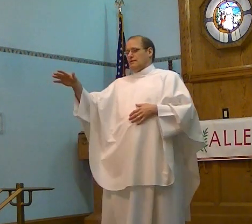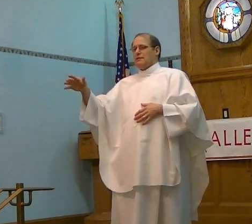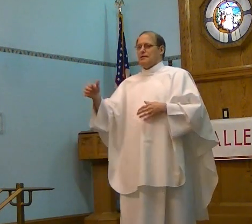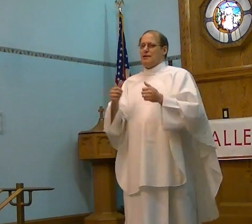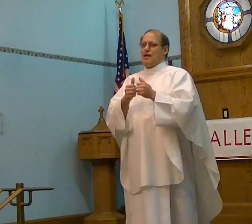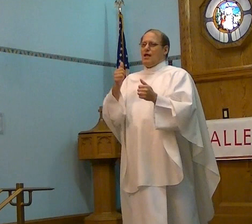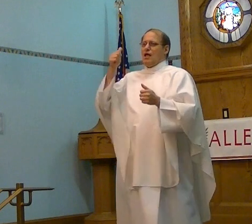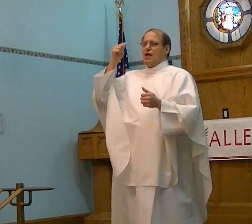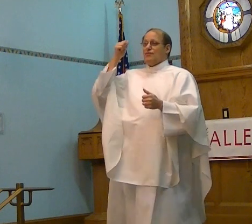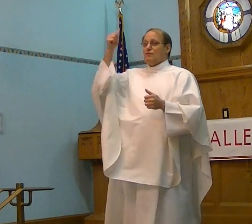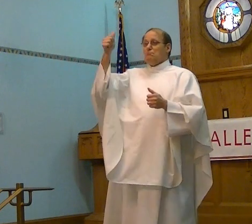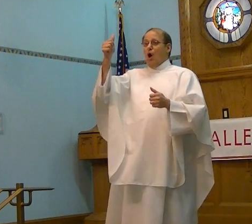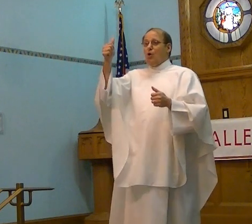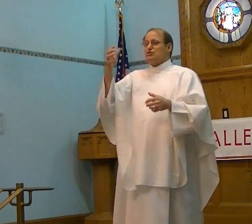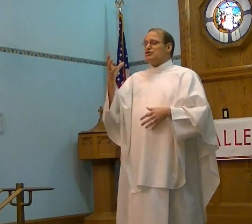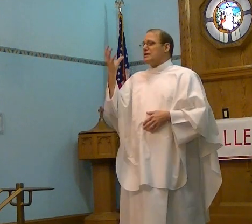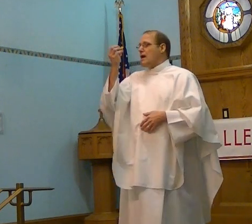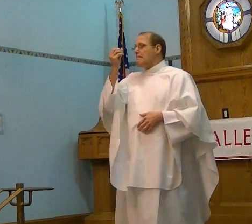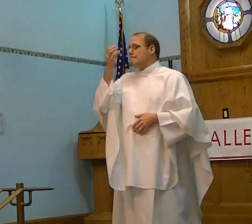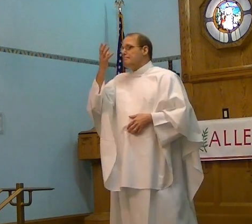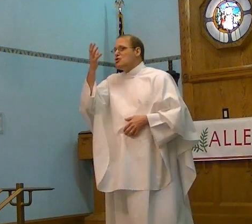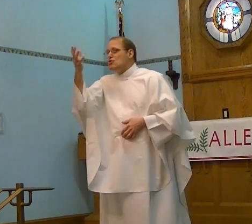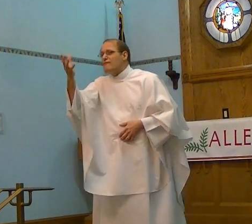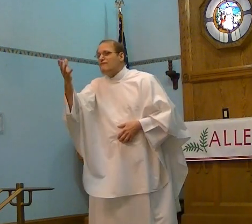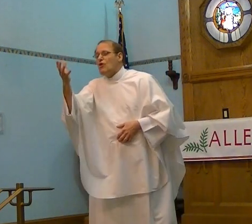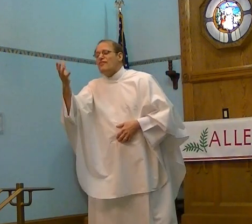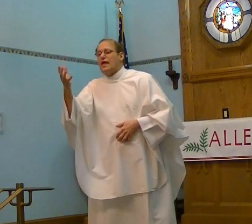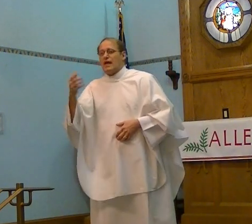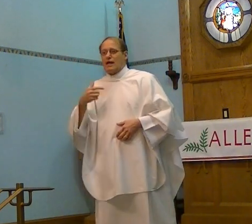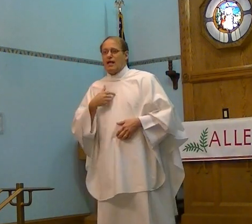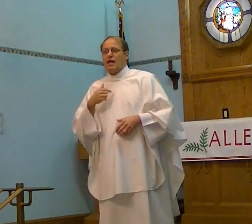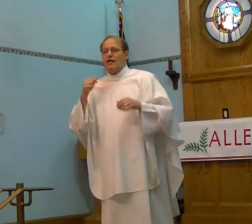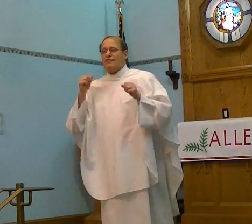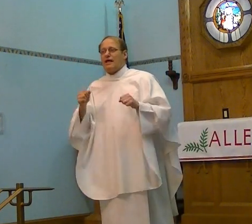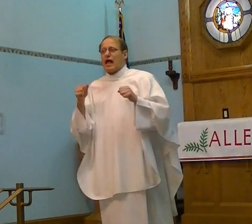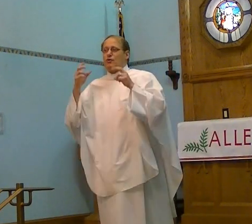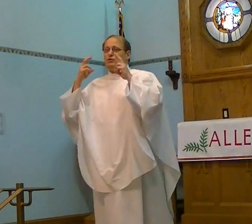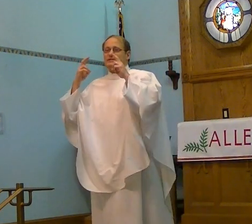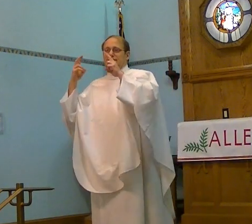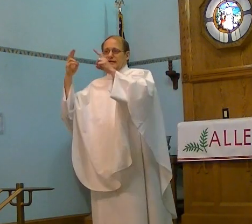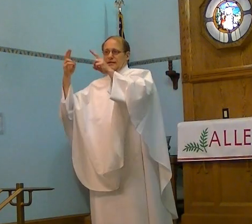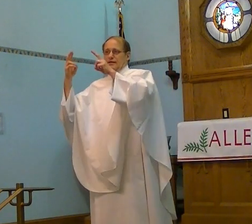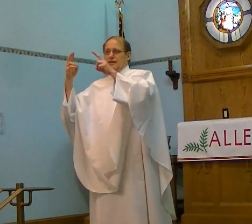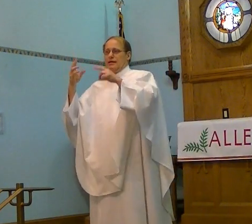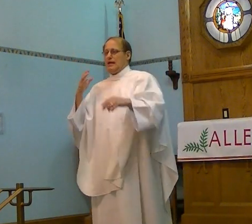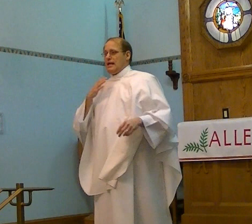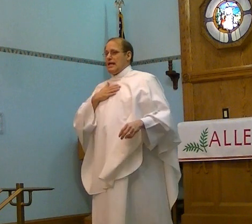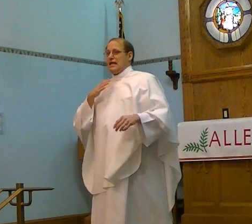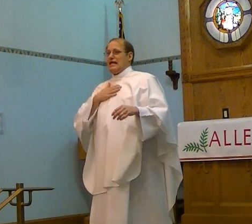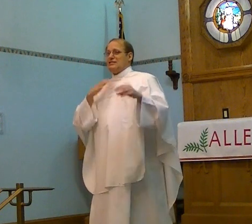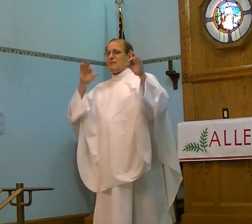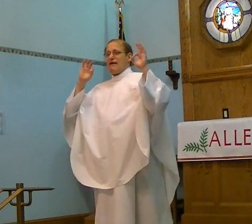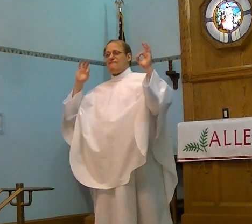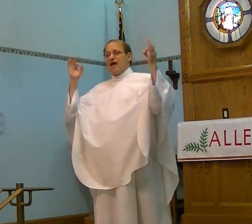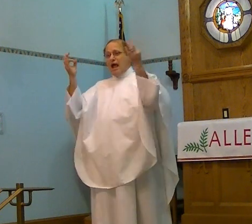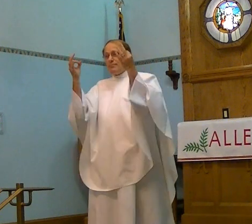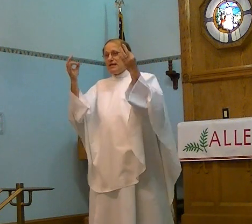The most beautiful thing that I could see is my family